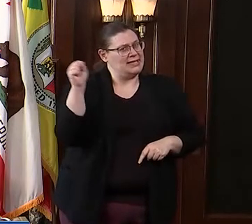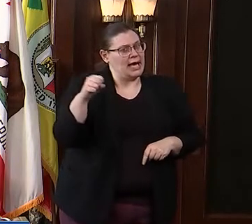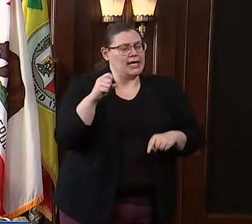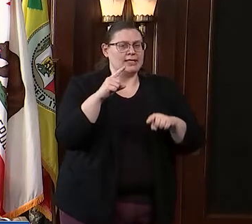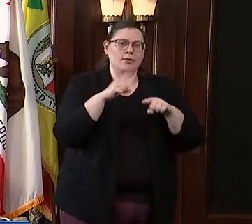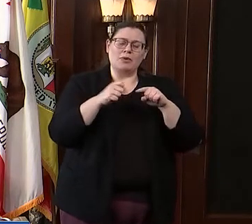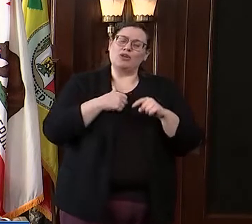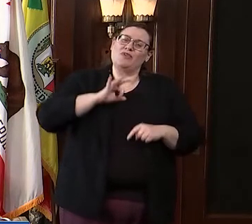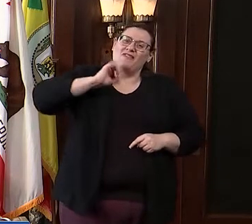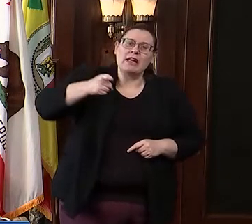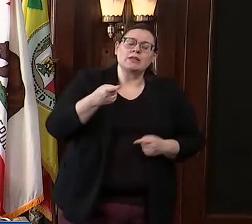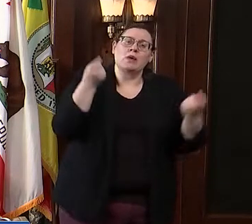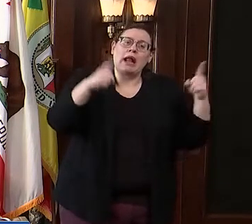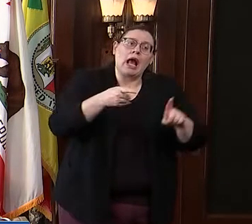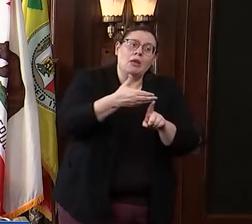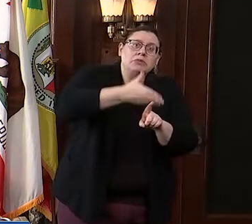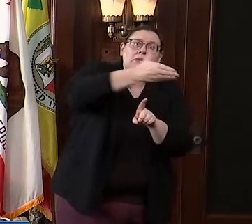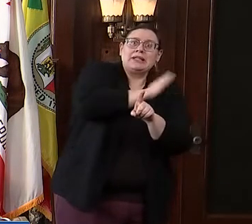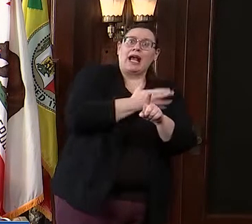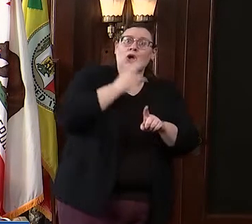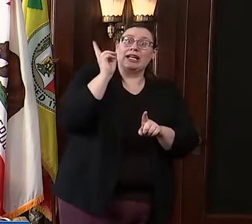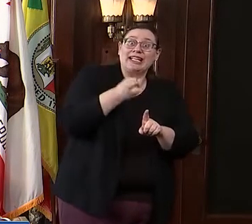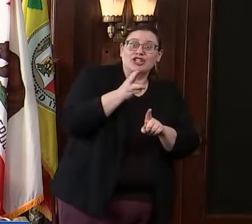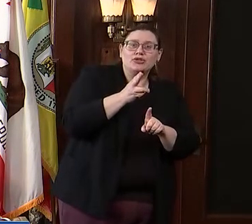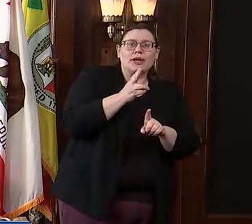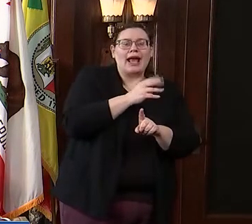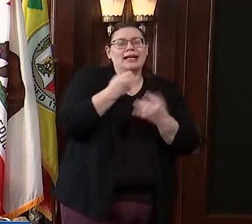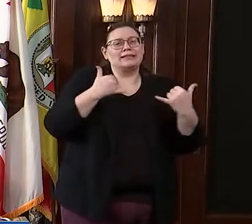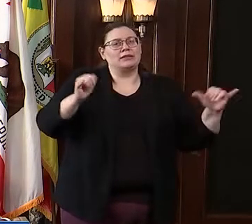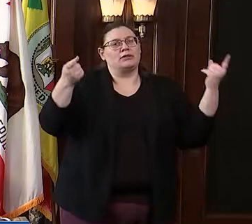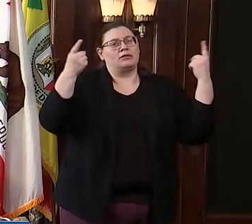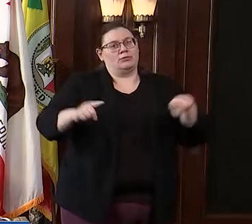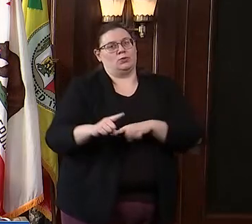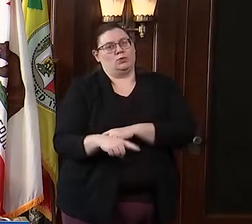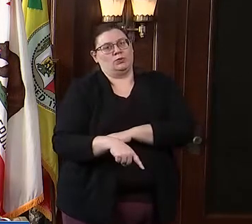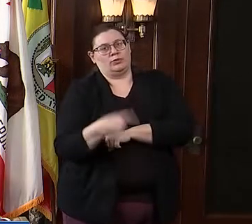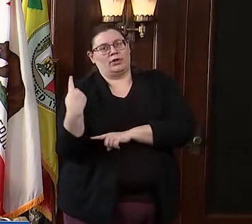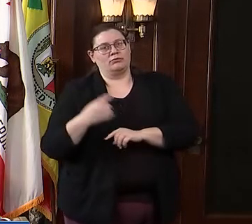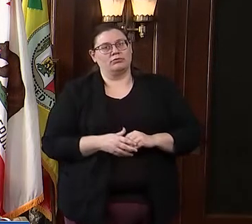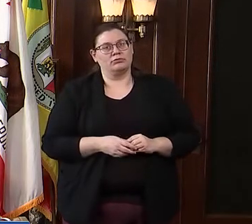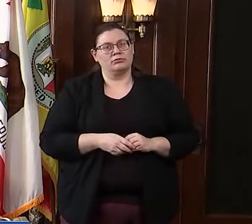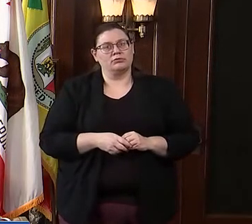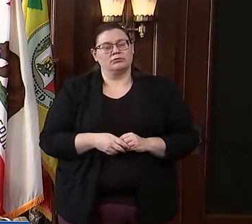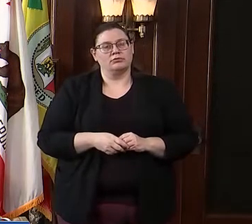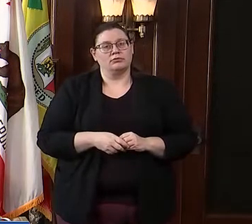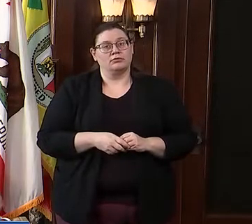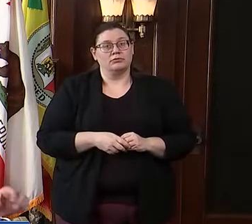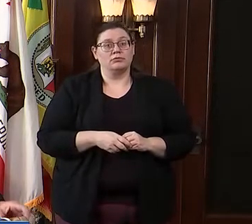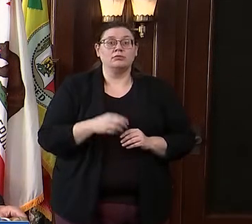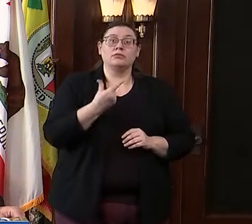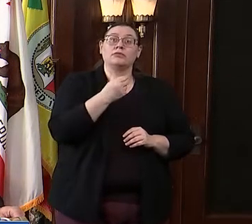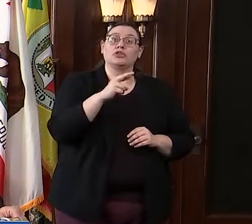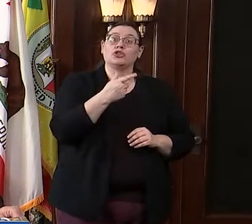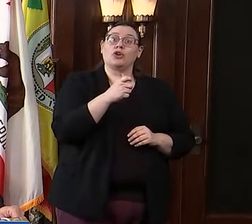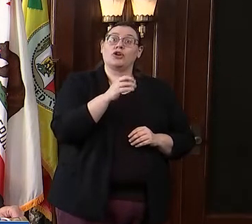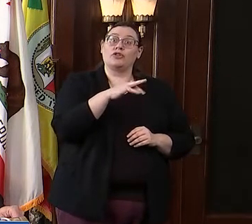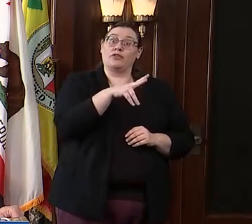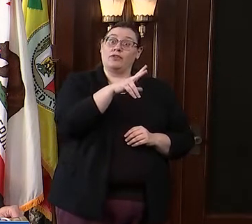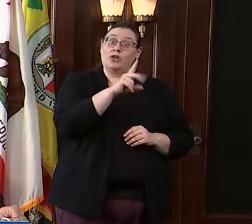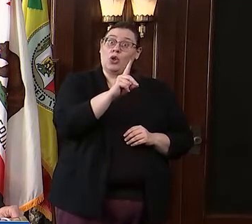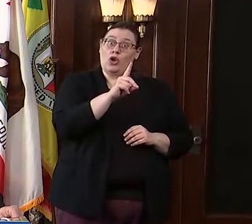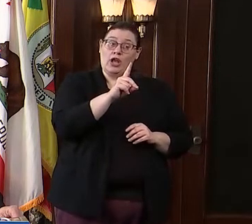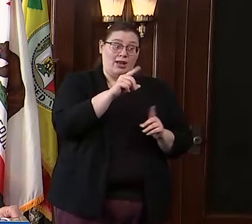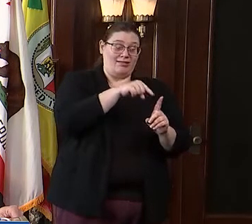of our history, but that exist here in our present. Because before George Floyd felt a knee on his